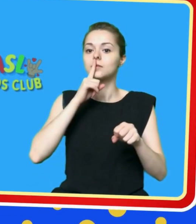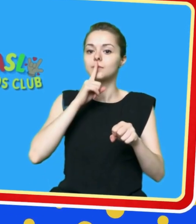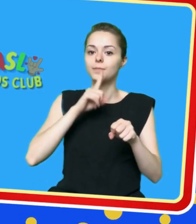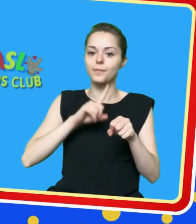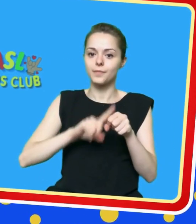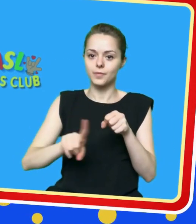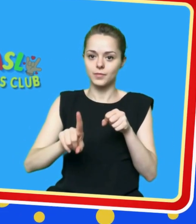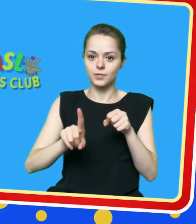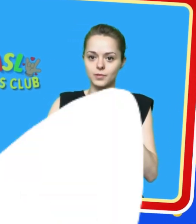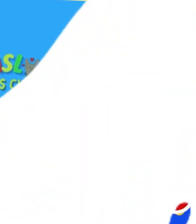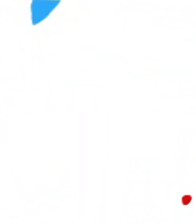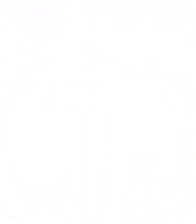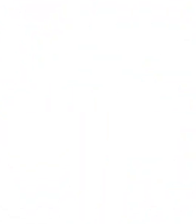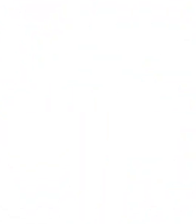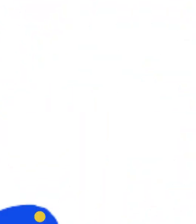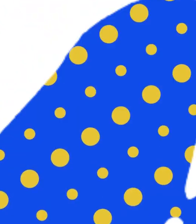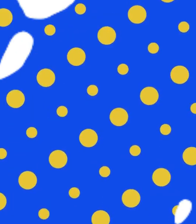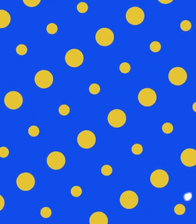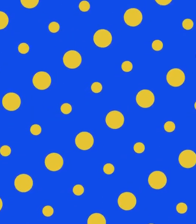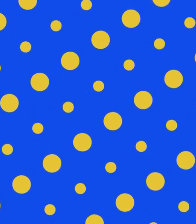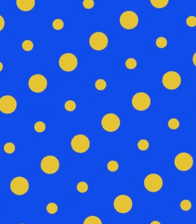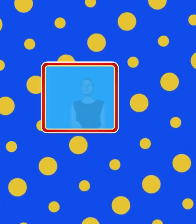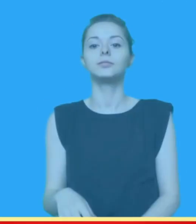Great, it's tomato.